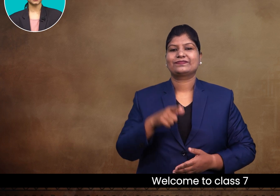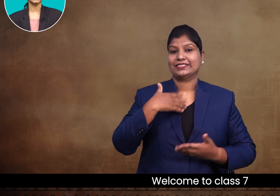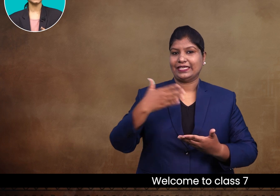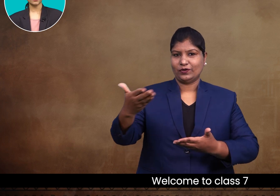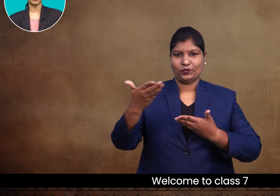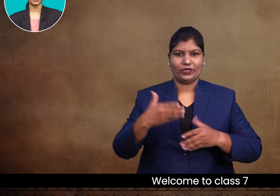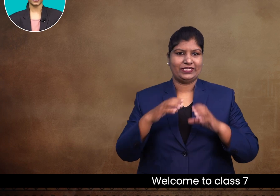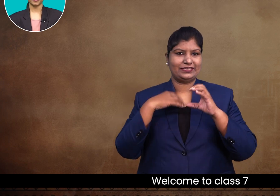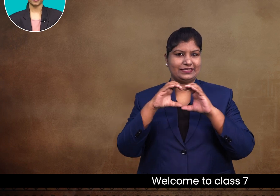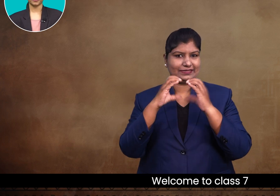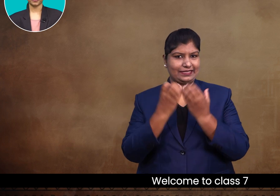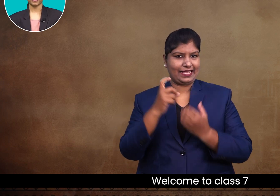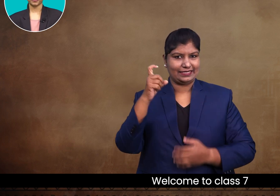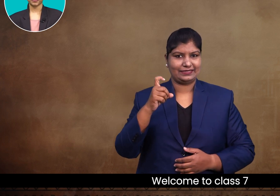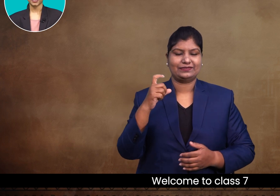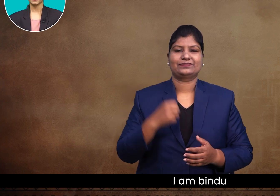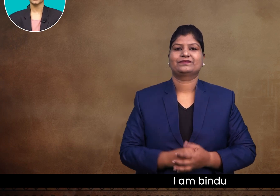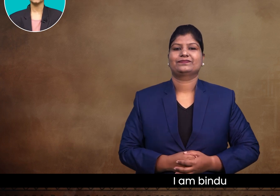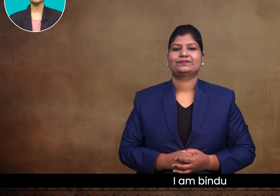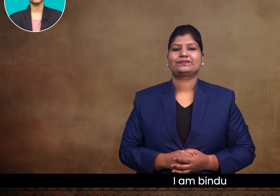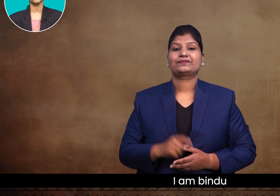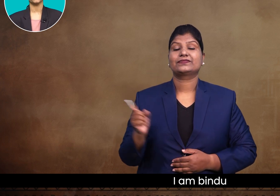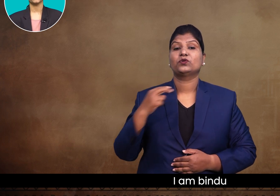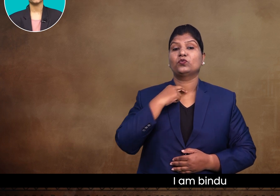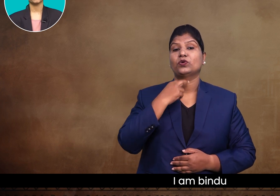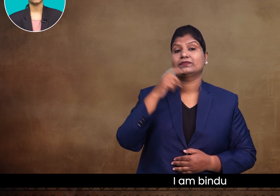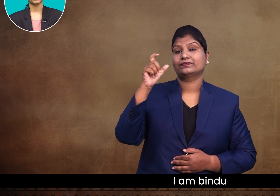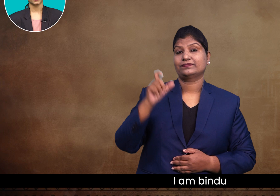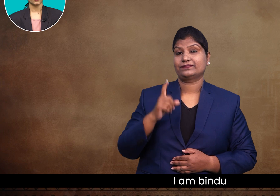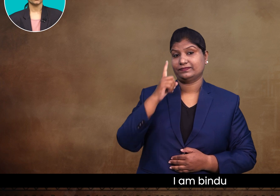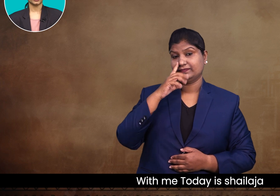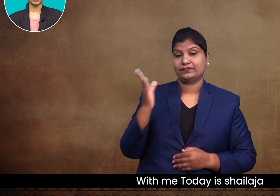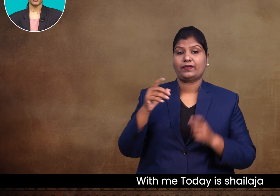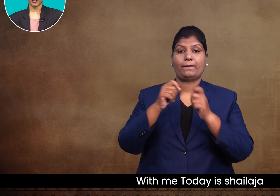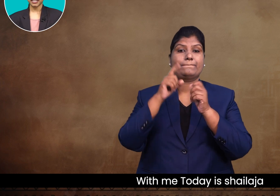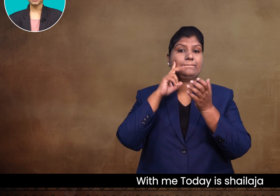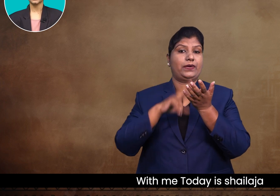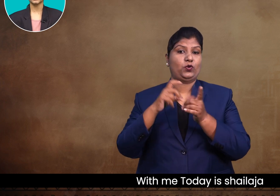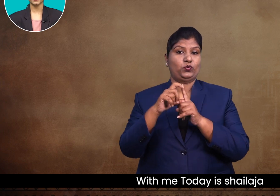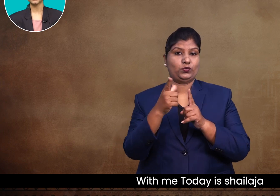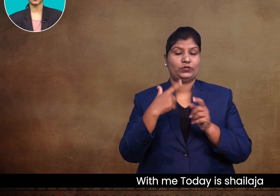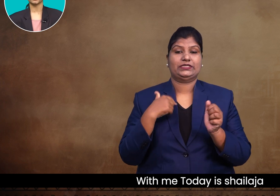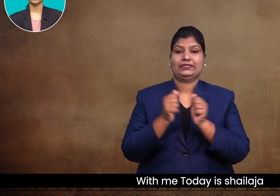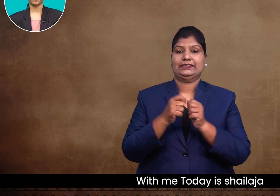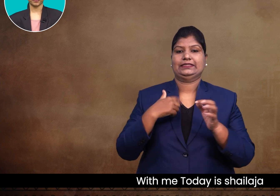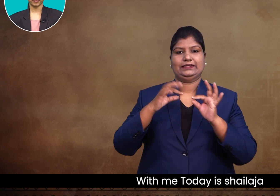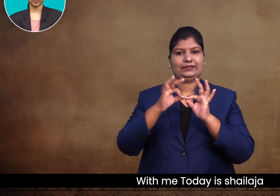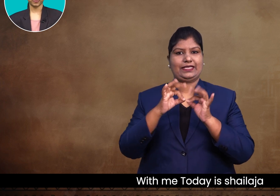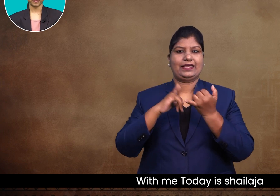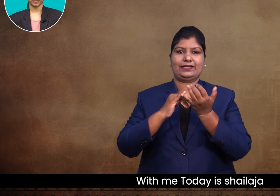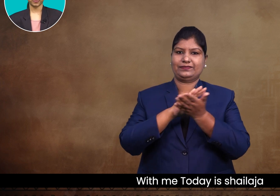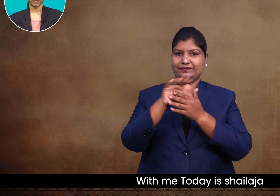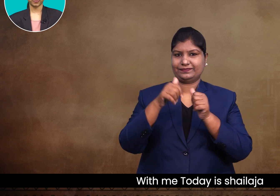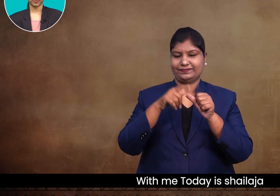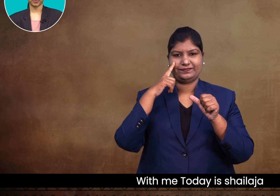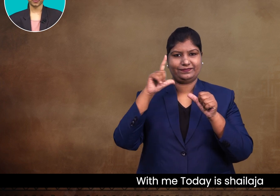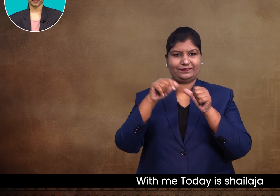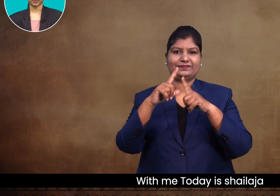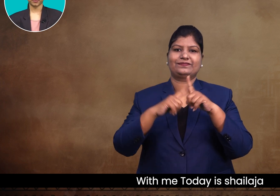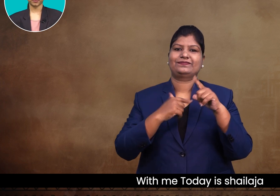Welcome to class 7th. I am Bindu. With me today is Shailaja.